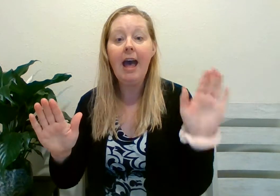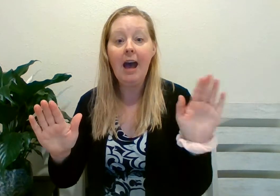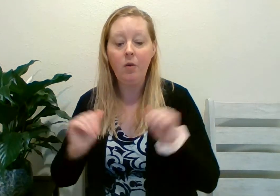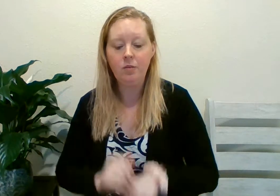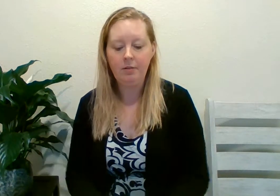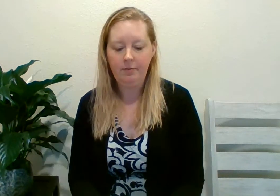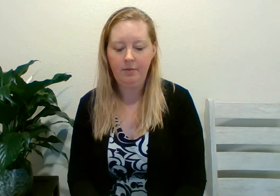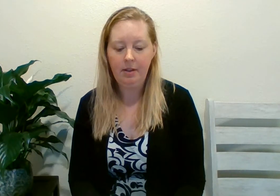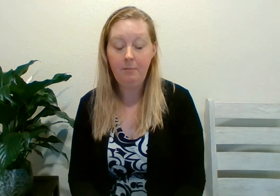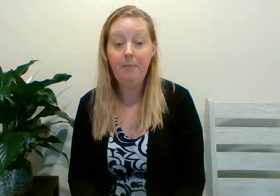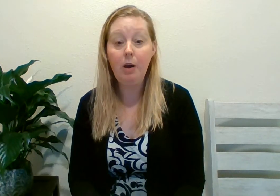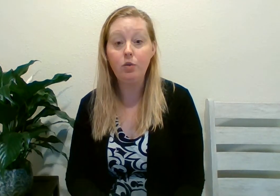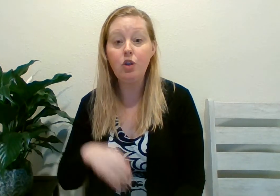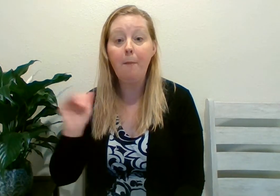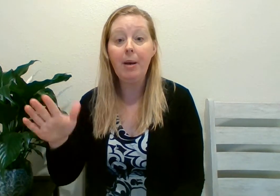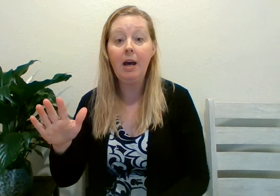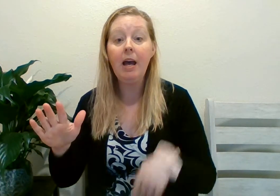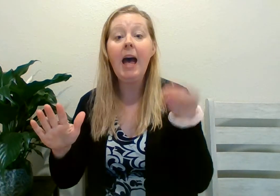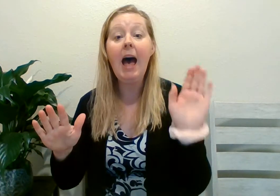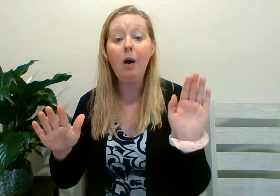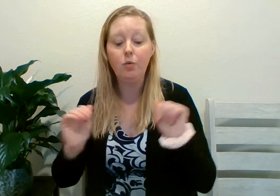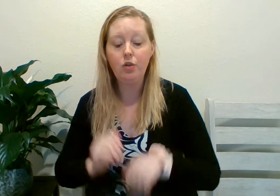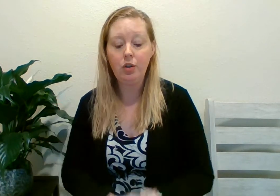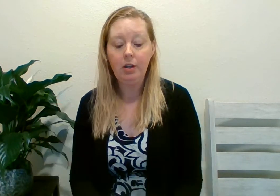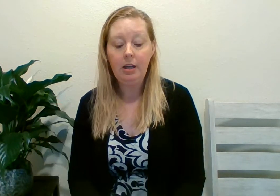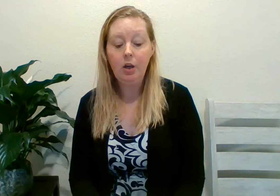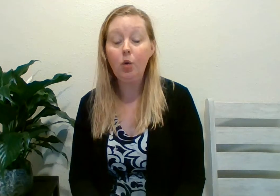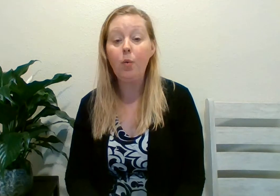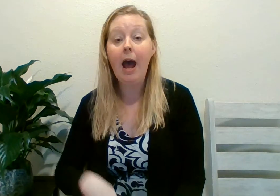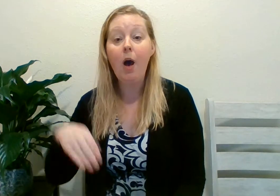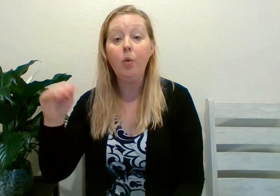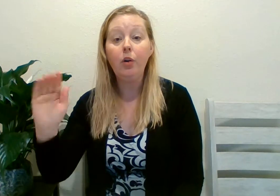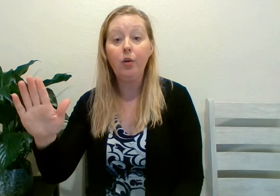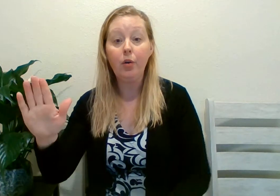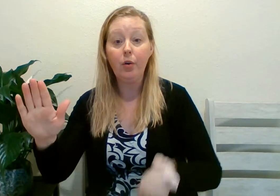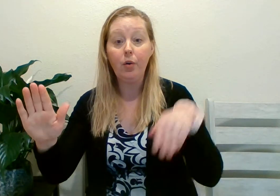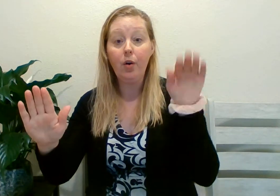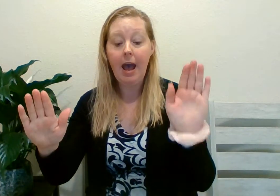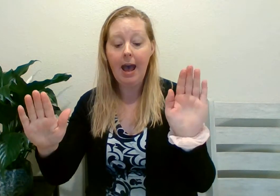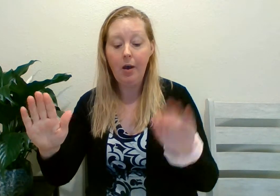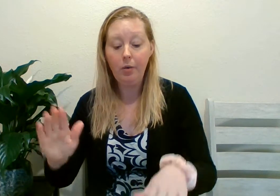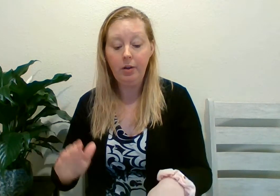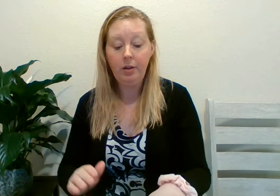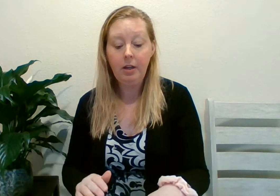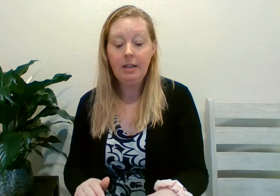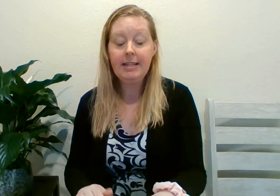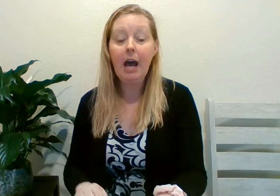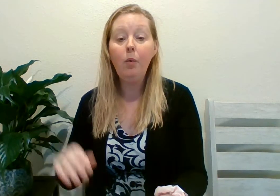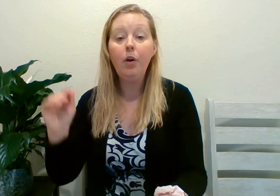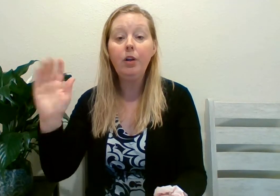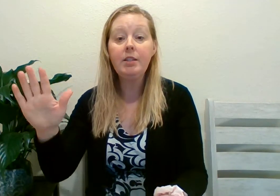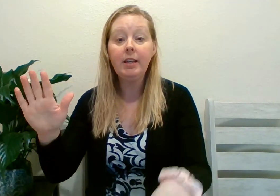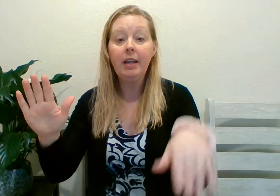Oound. Pouch. Puh. Ouch. Crowd. Cur. Oound. Tower. Tuh.